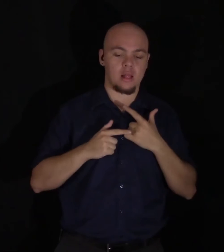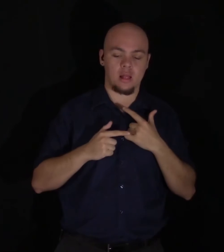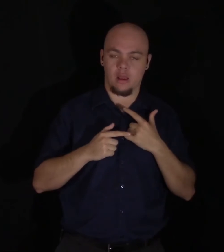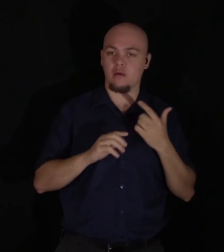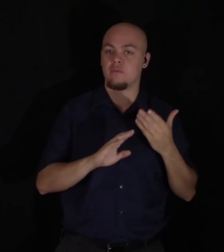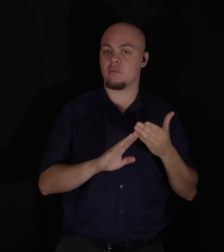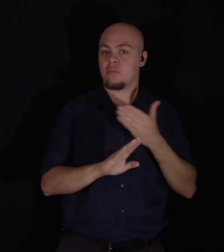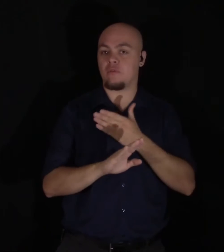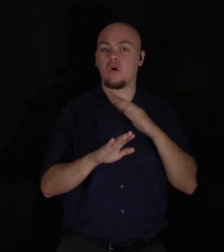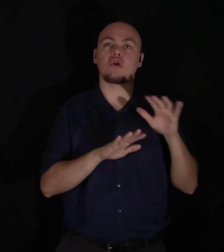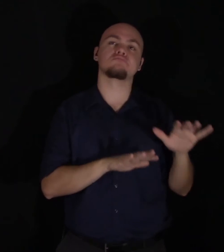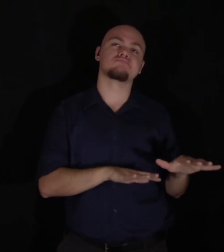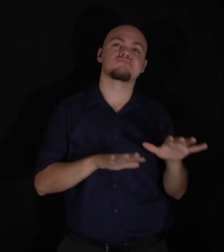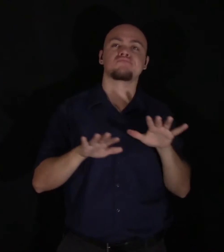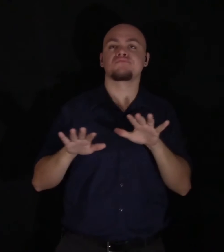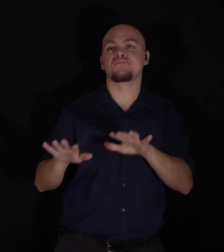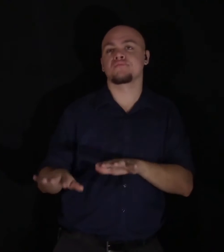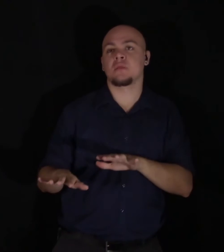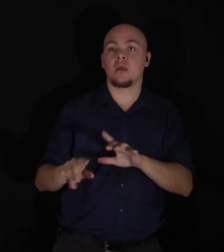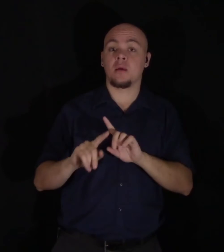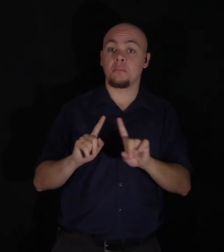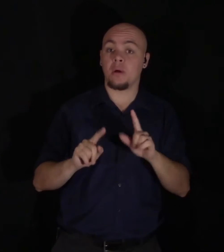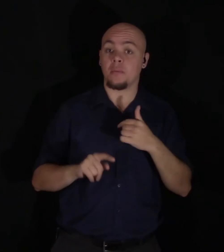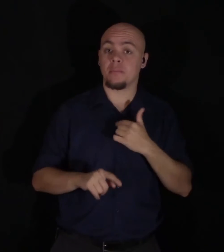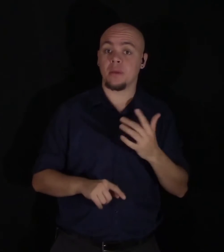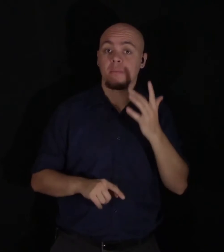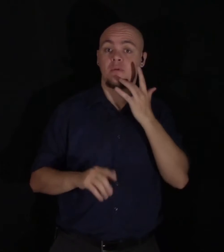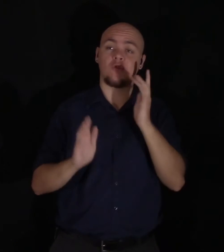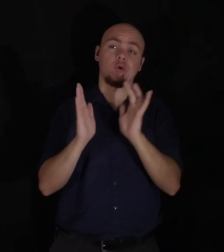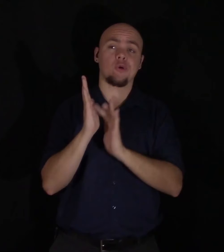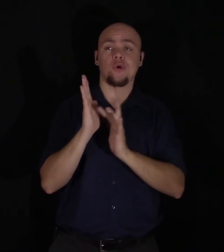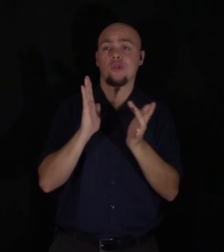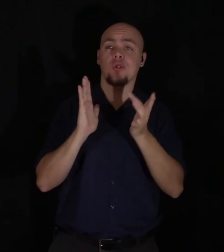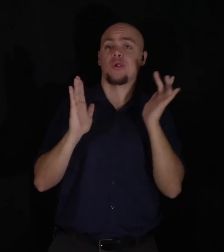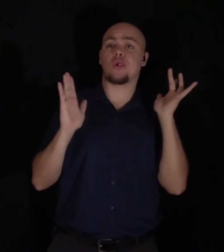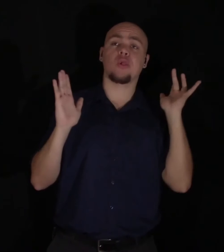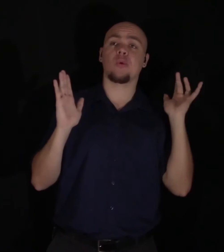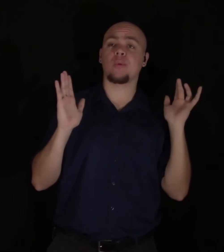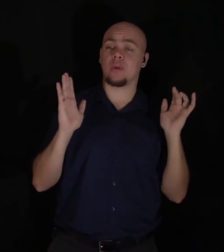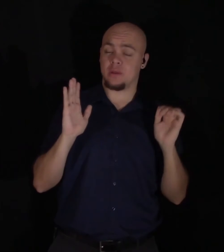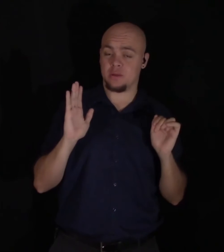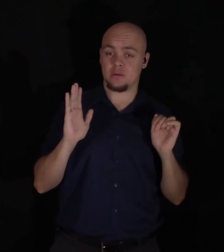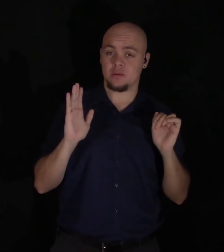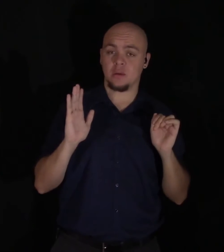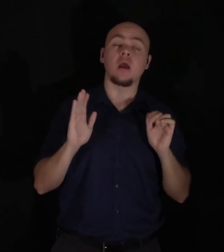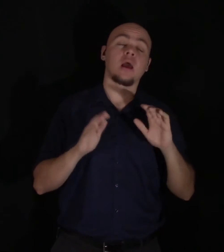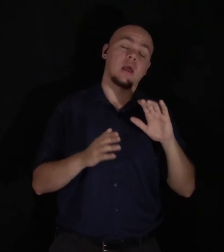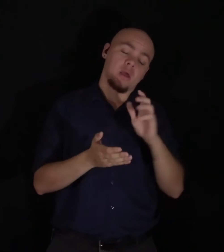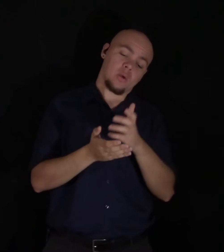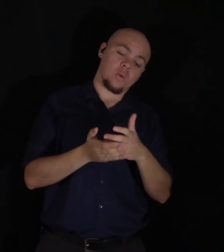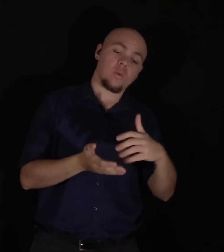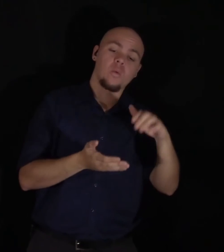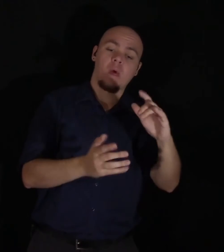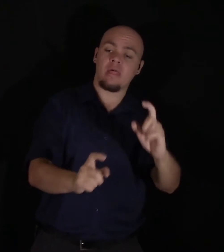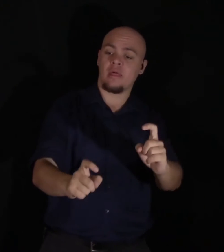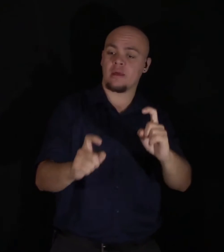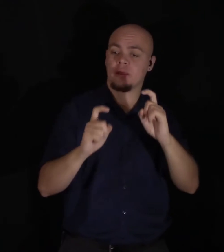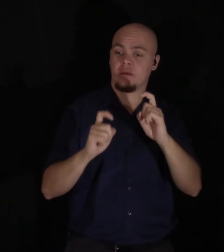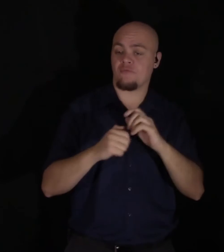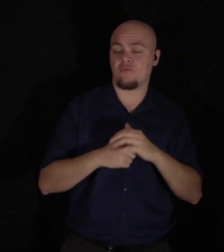and luxury, but I preferred glory to every enticement that wealth placed in my path. Oh,